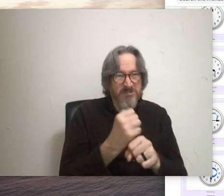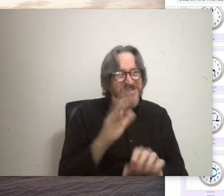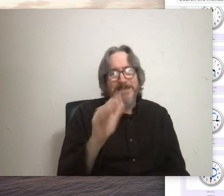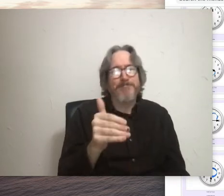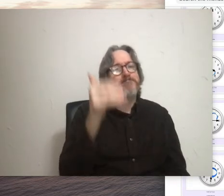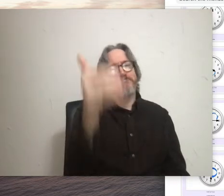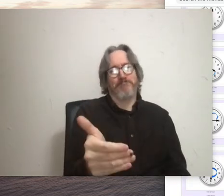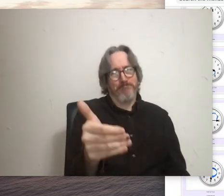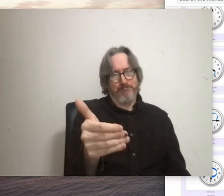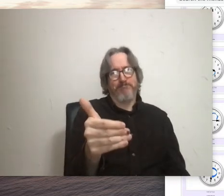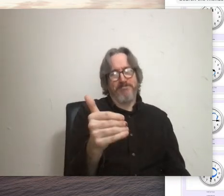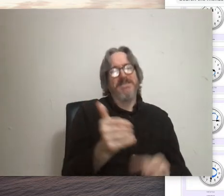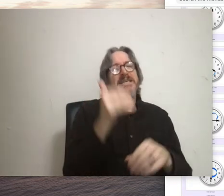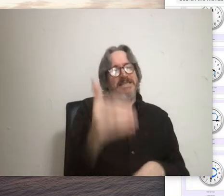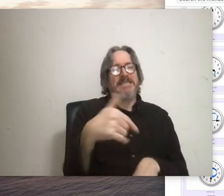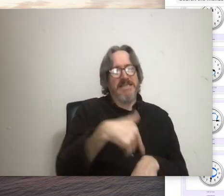year,